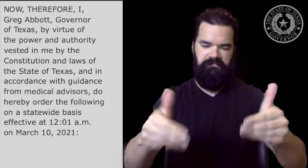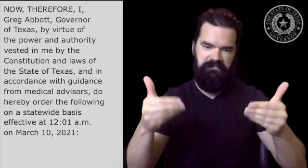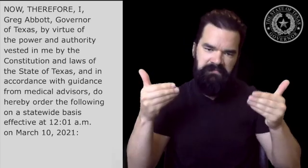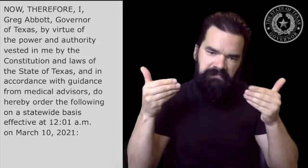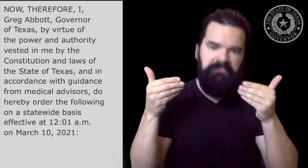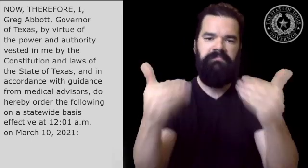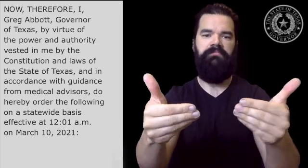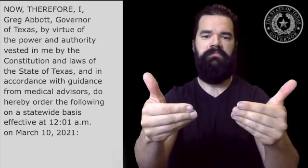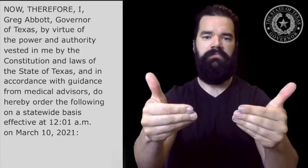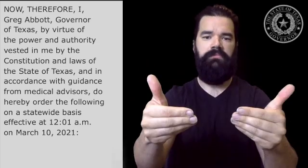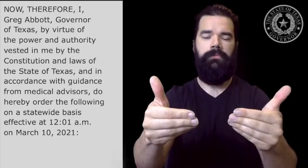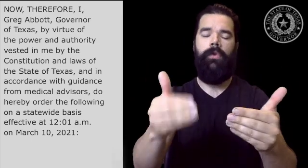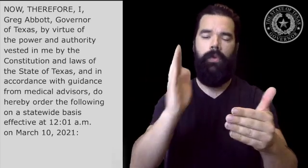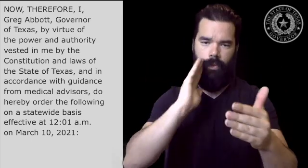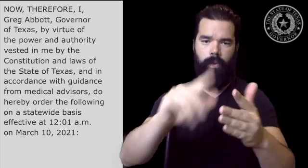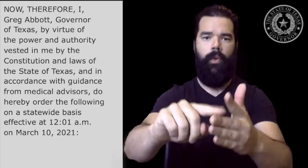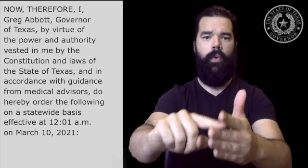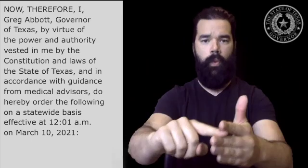2021.